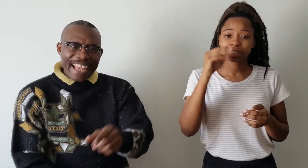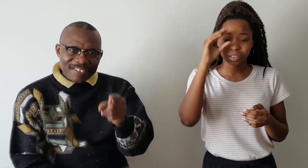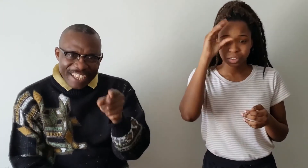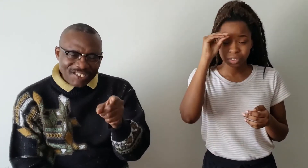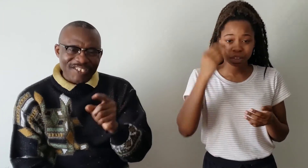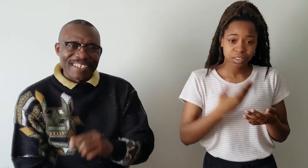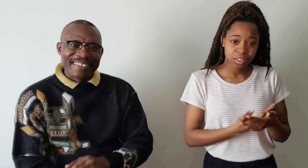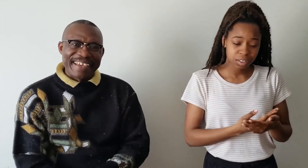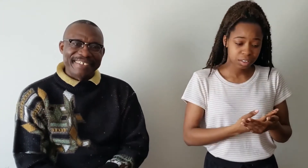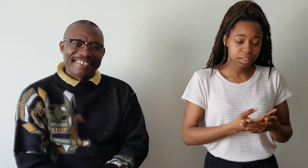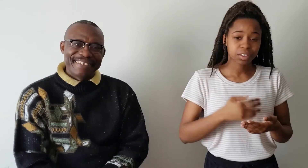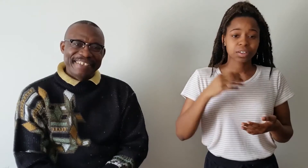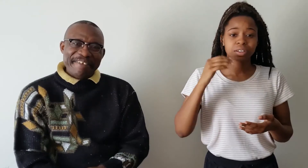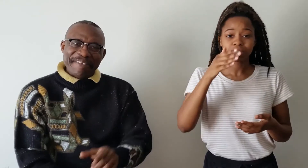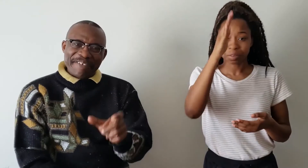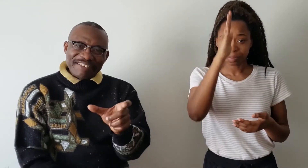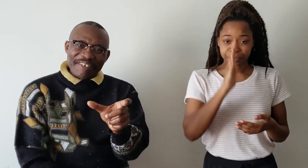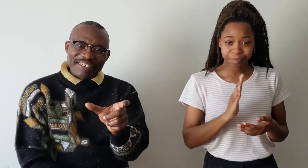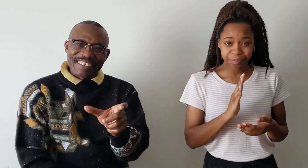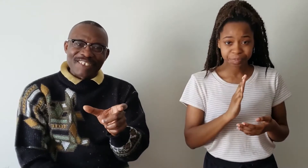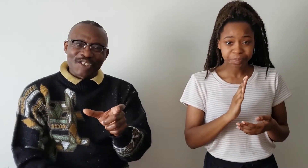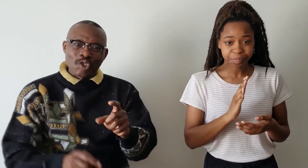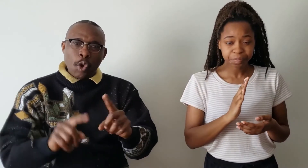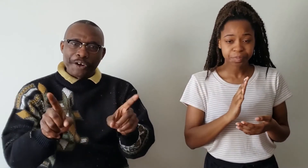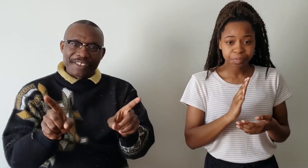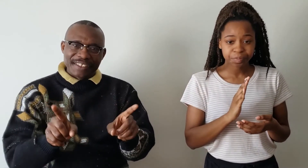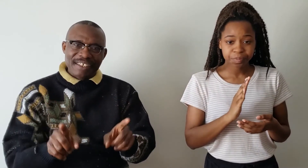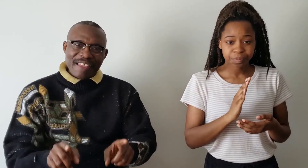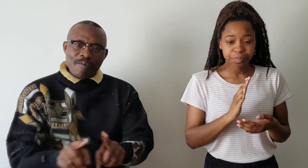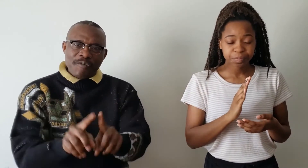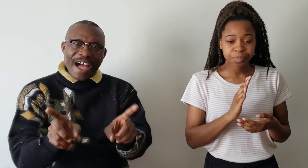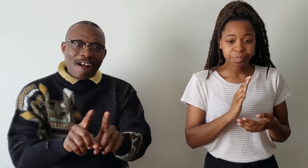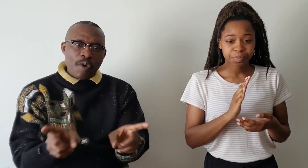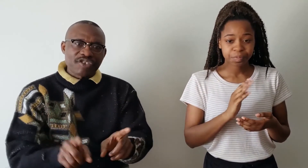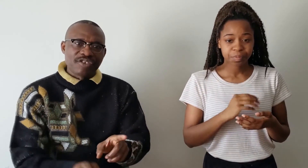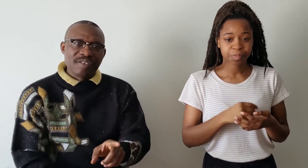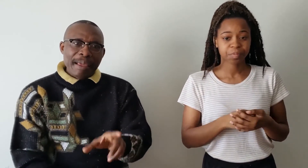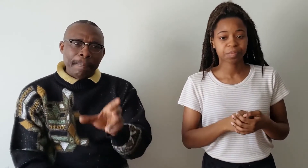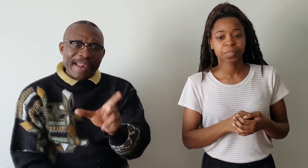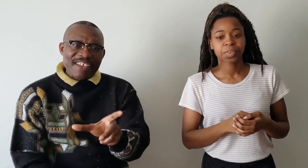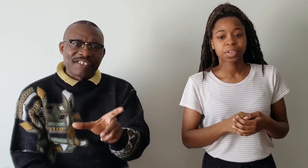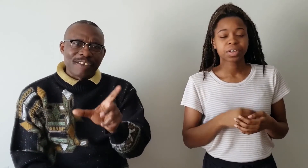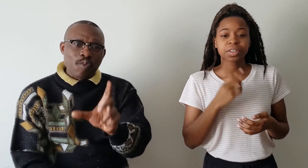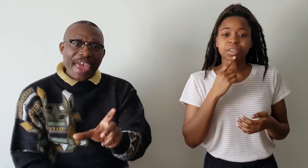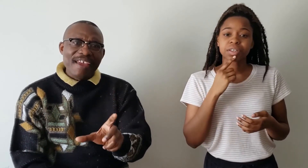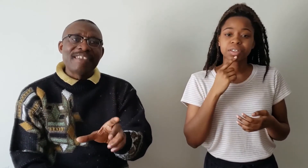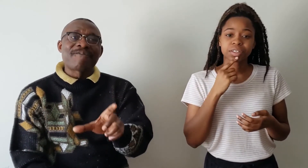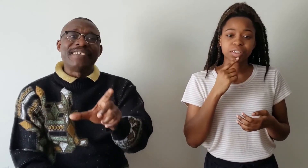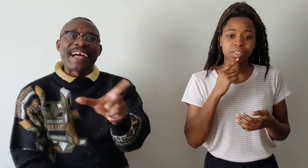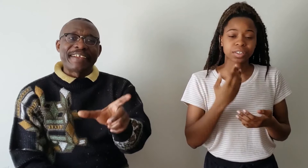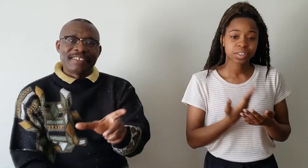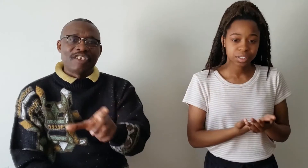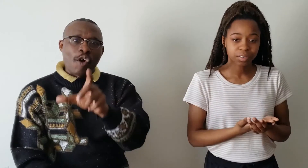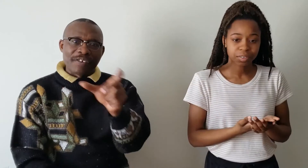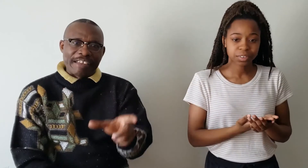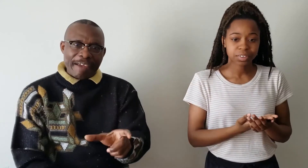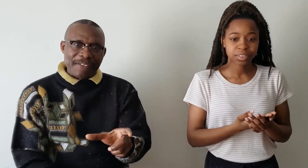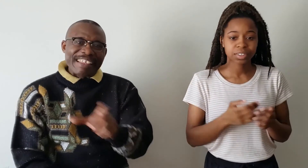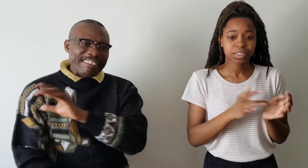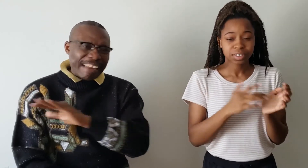It's Easter Sunday. The resurrection has totally and without question blasted away the finality of death. Death